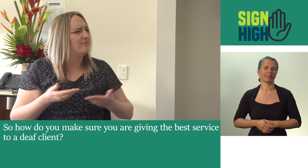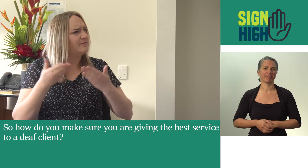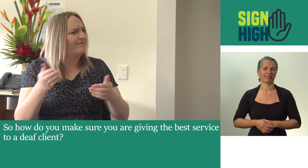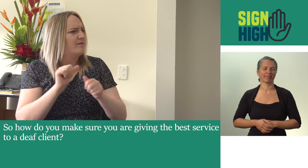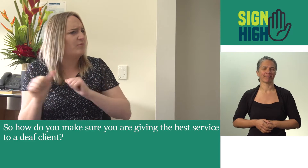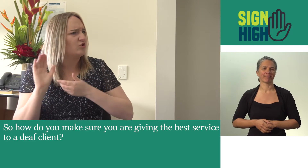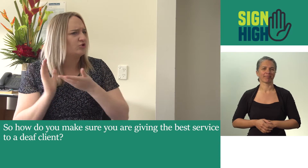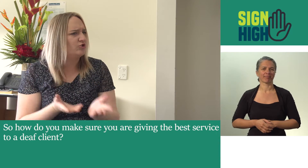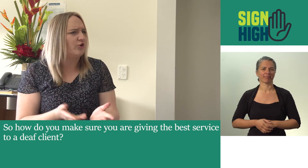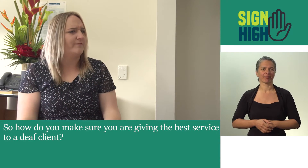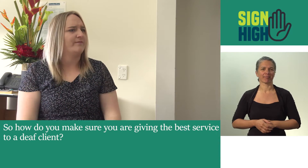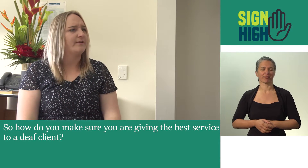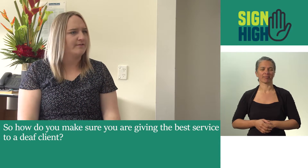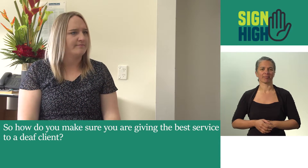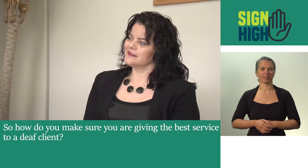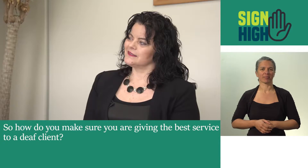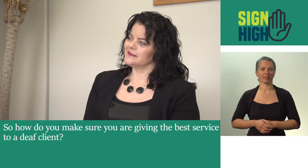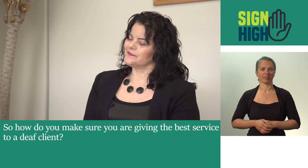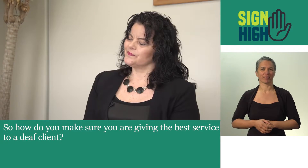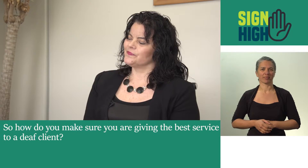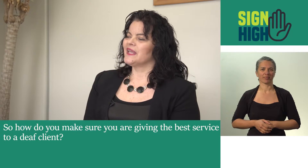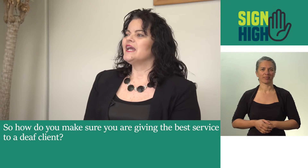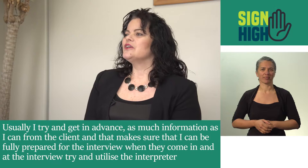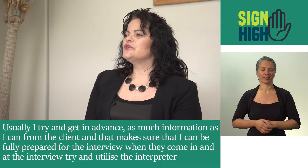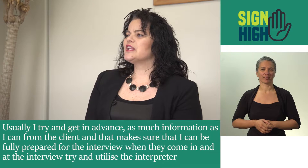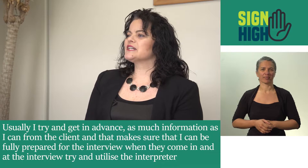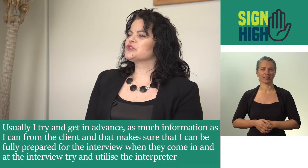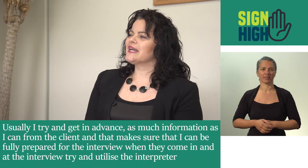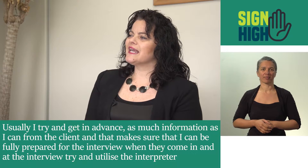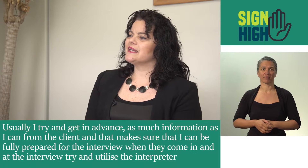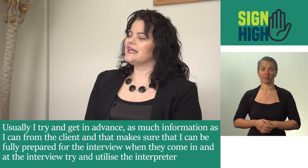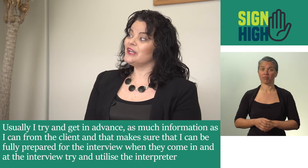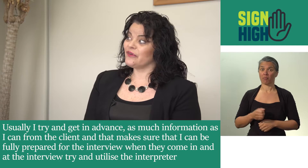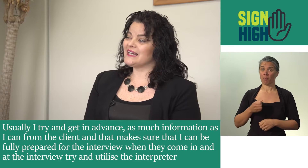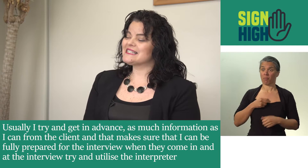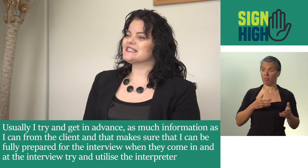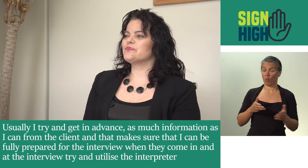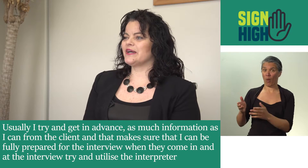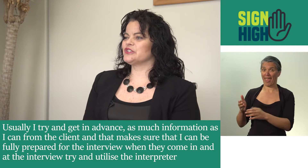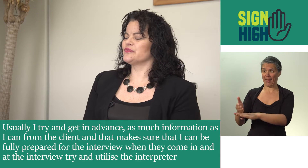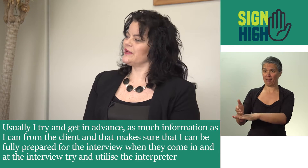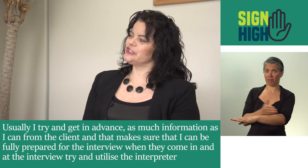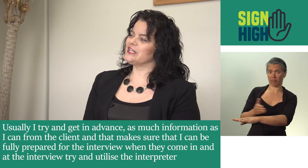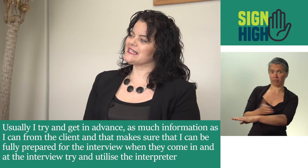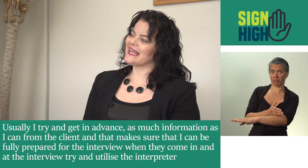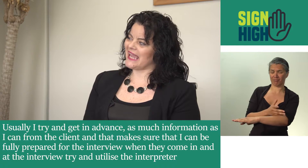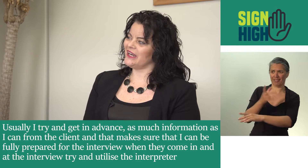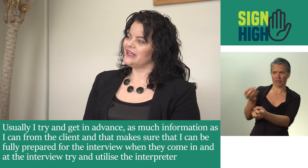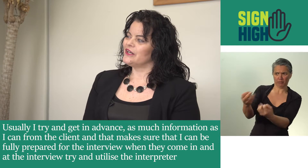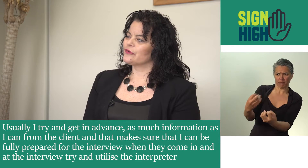So how do you make sure you are giving the best service to a deaf client? Usually I try and get in advance as much information as I can from